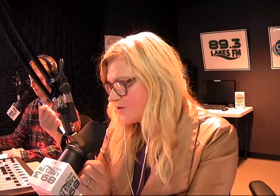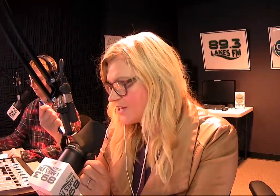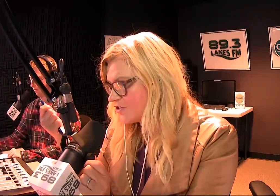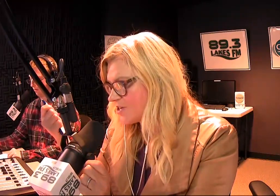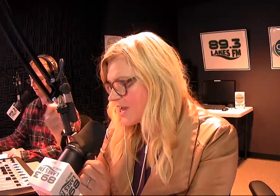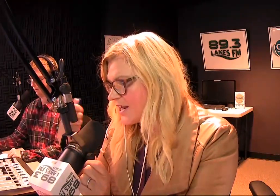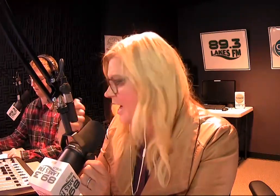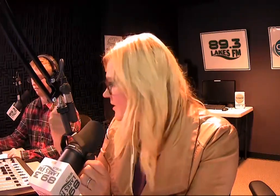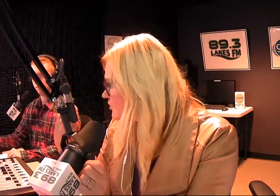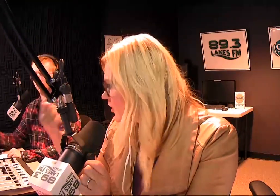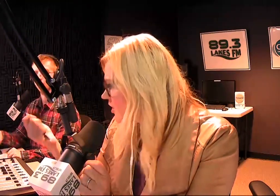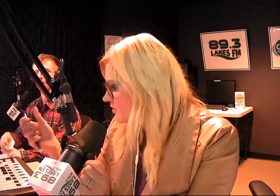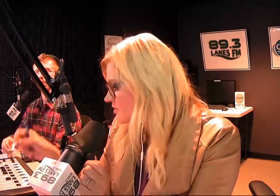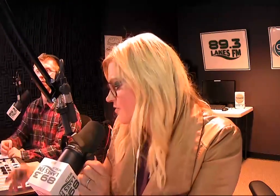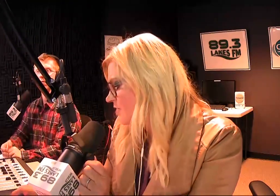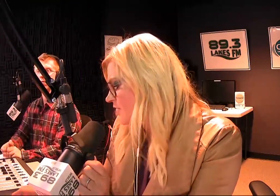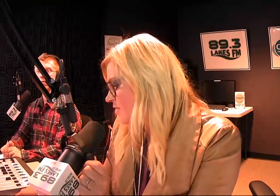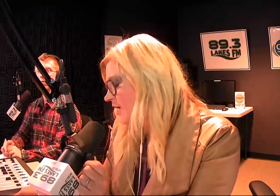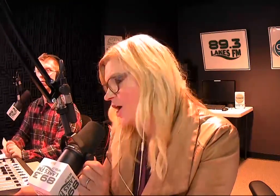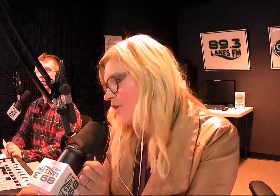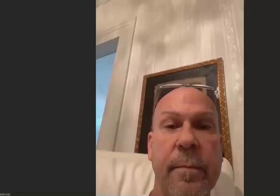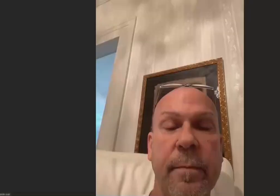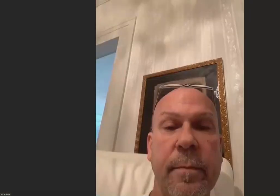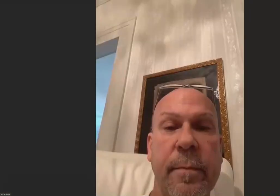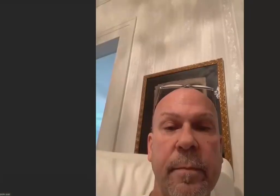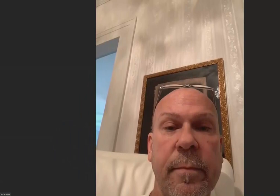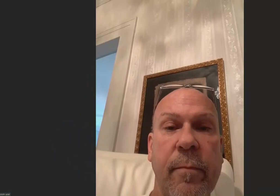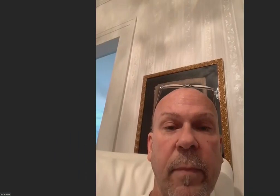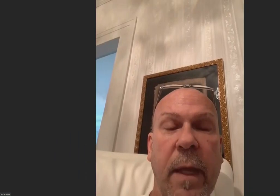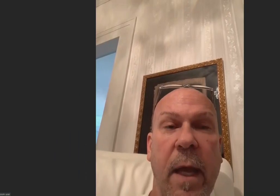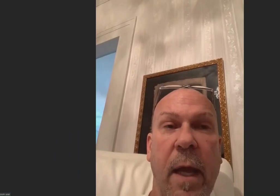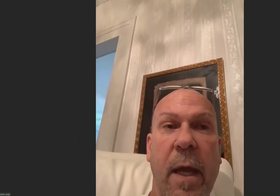you getting through each day and how much longer do you think you can go? Well,